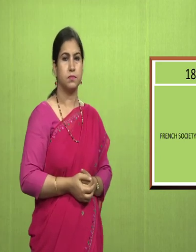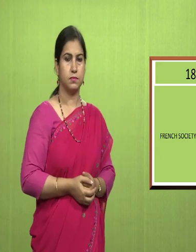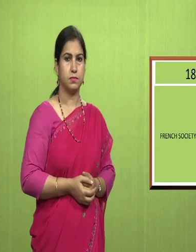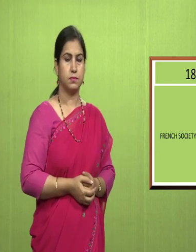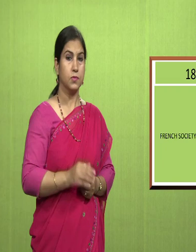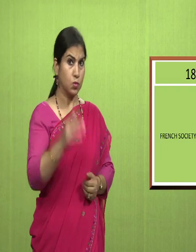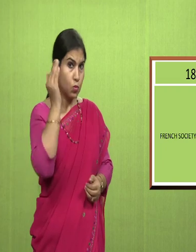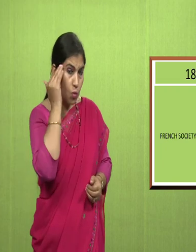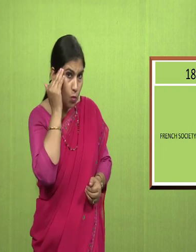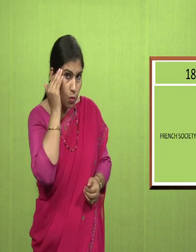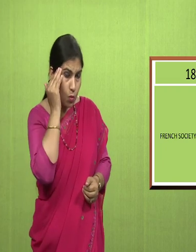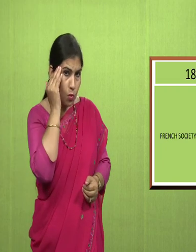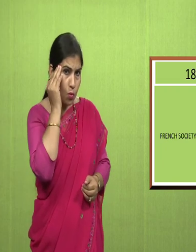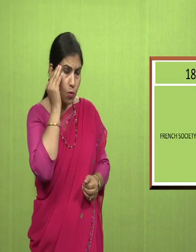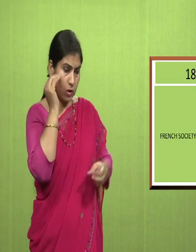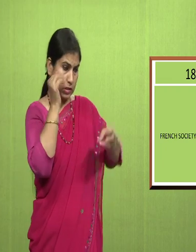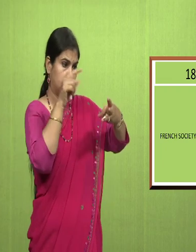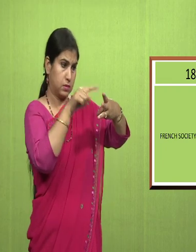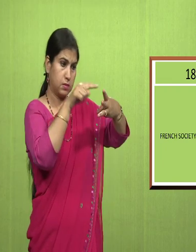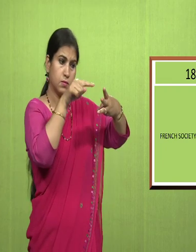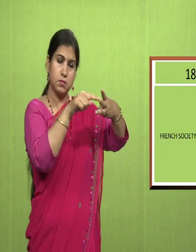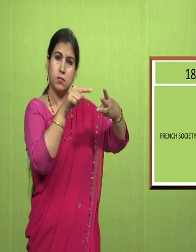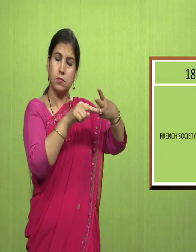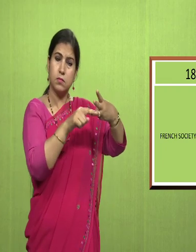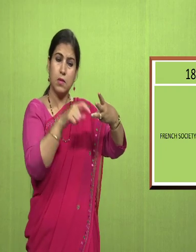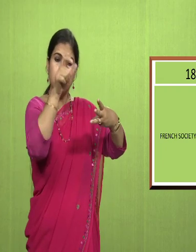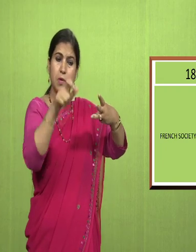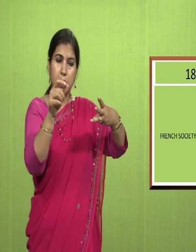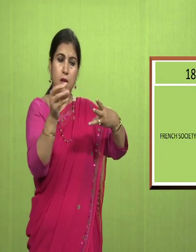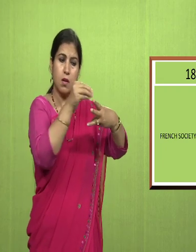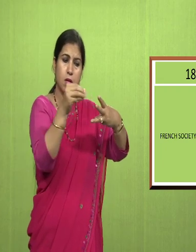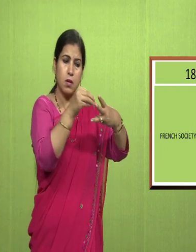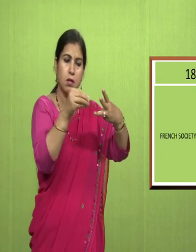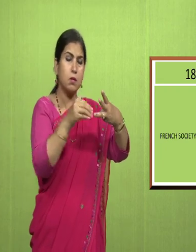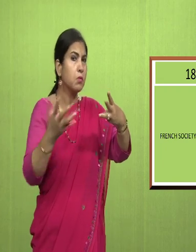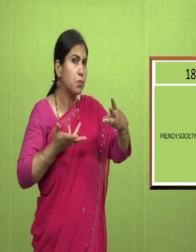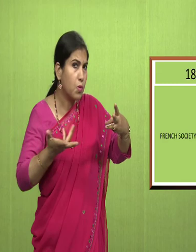Do you know what were these three classes called?